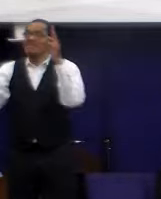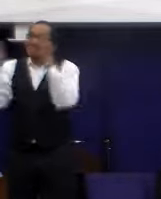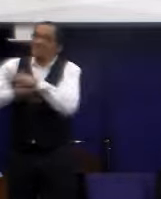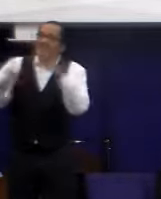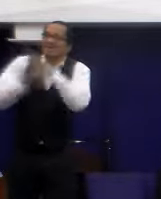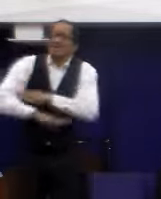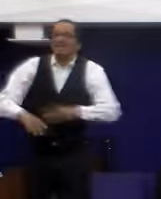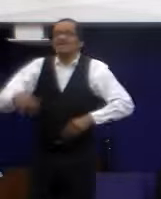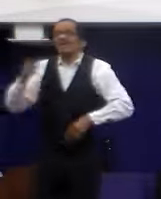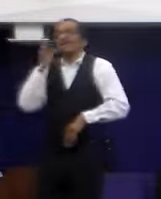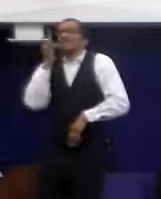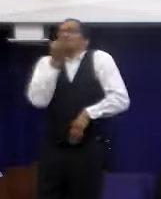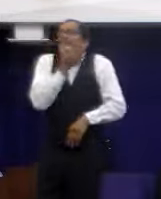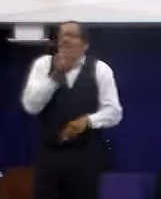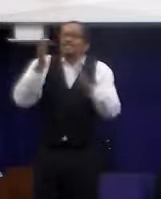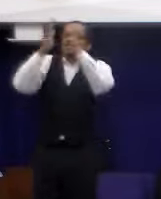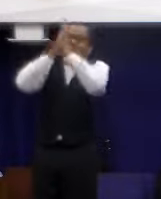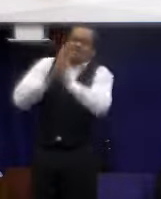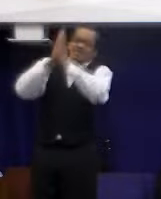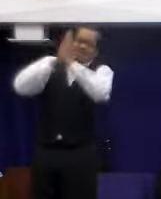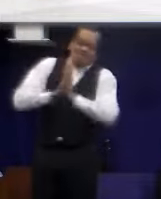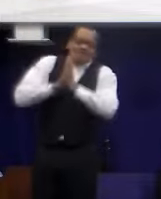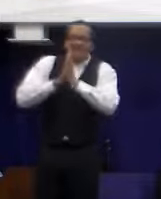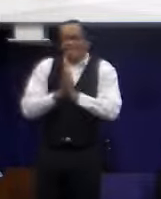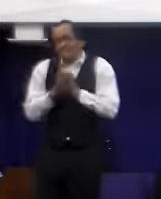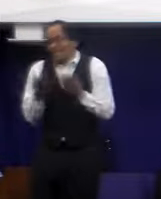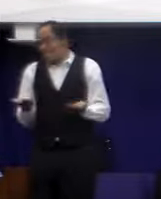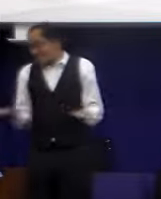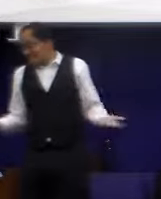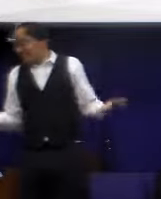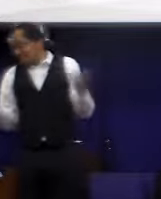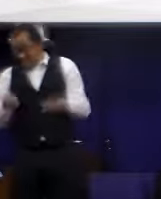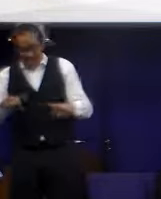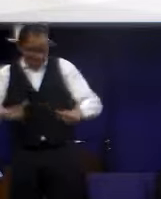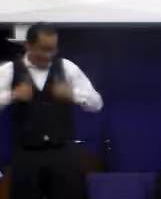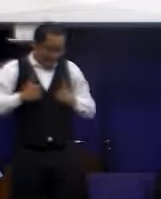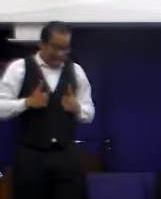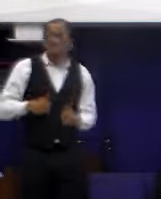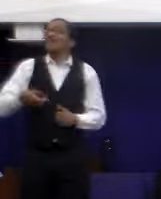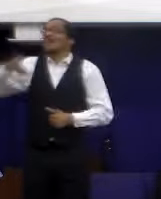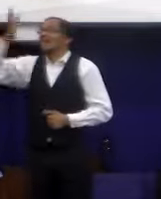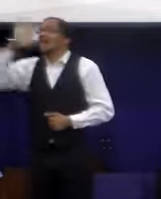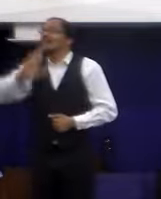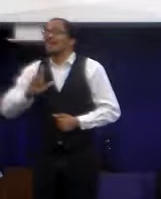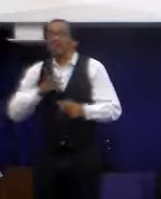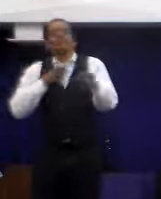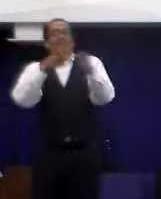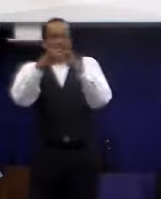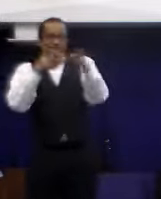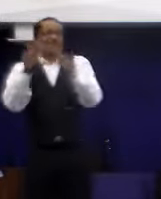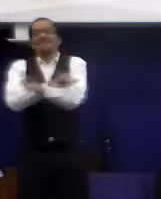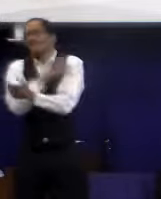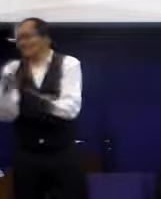on as things begin to happen in our life. Hallelujah. We got to let God take care of it. Yes. And that's what he said he would do. Yes.